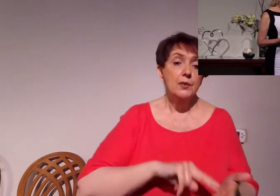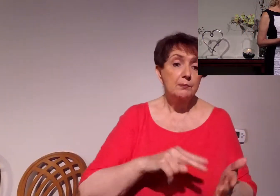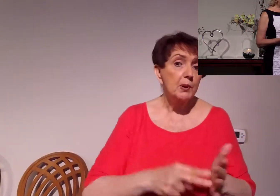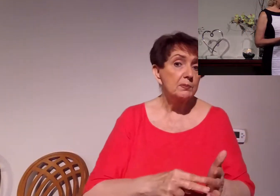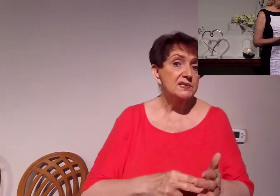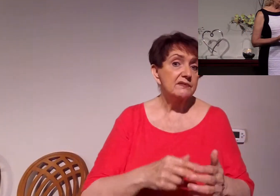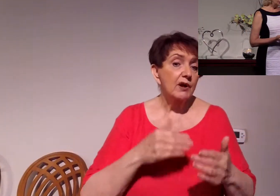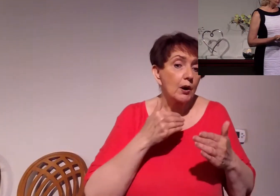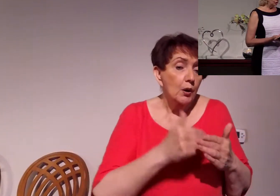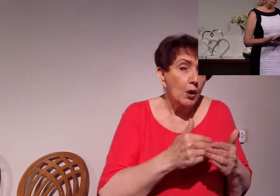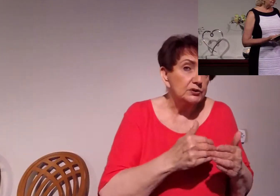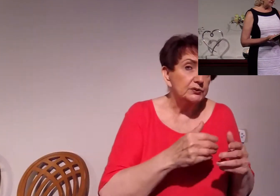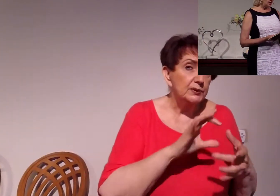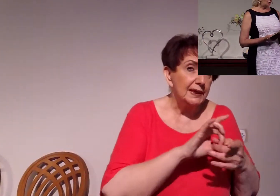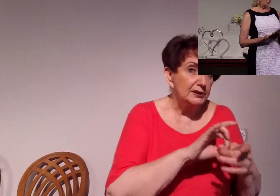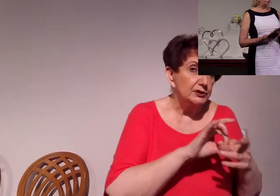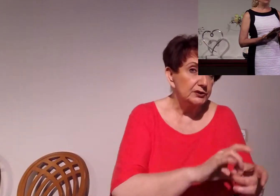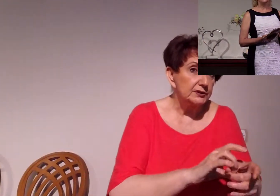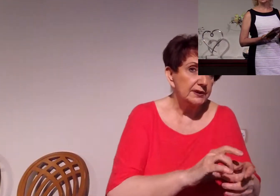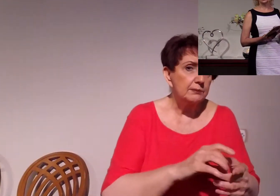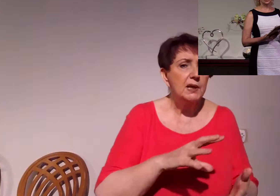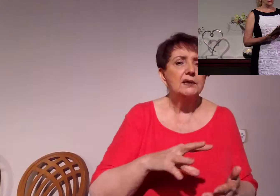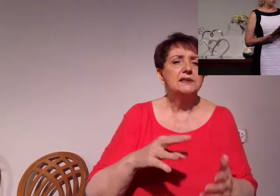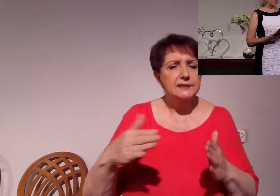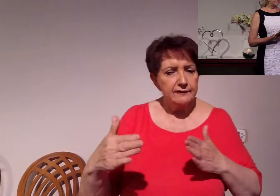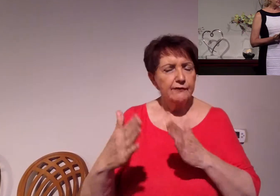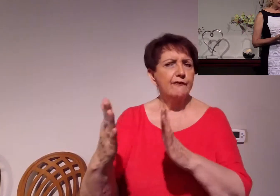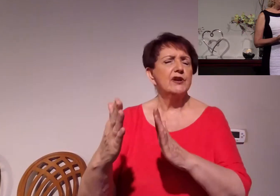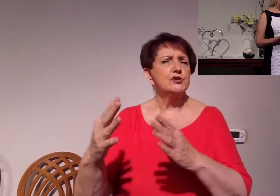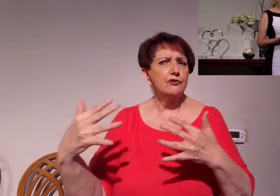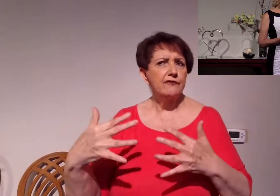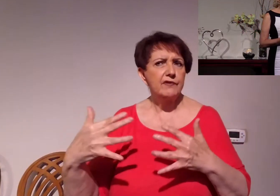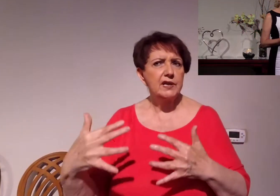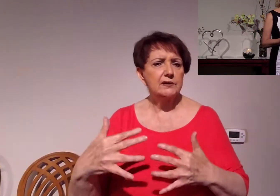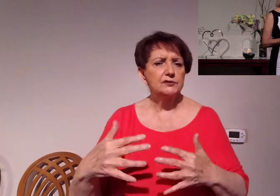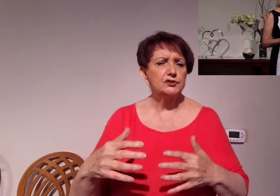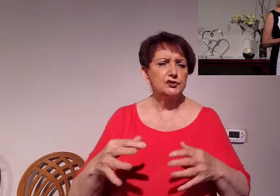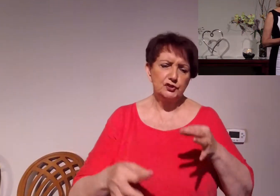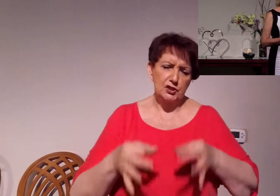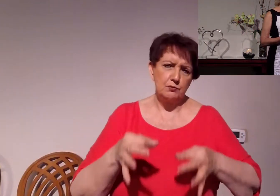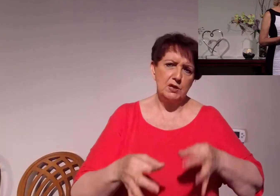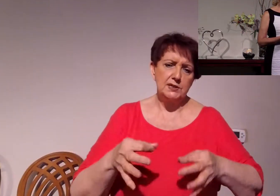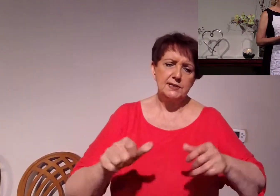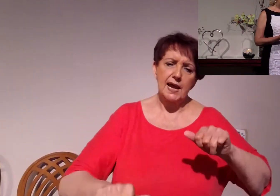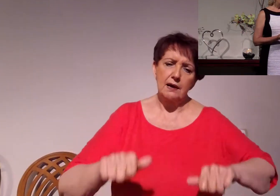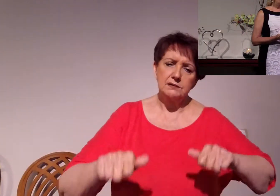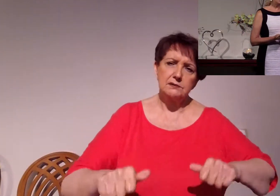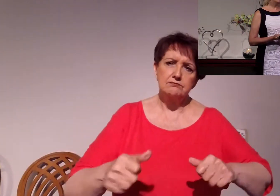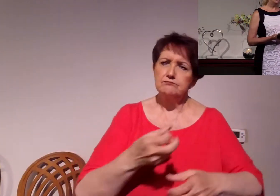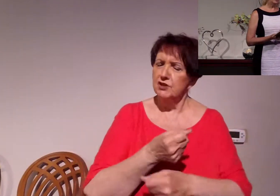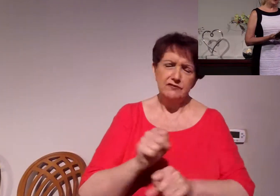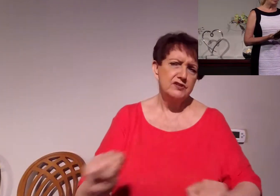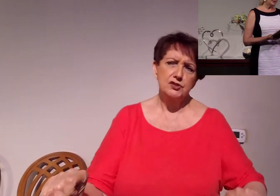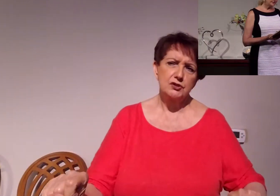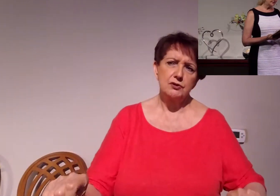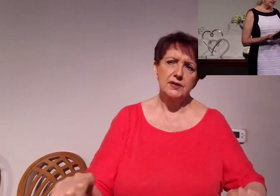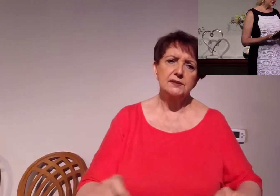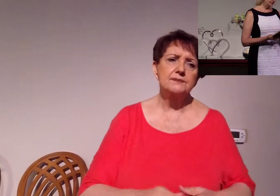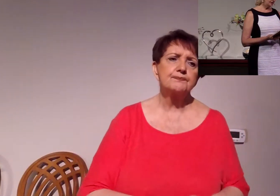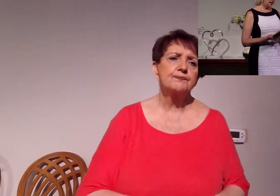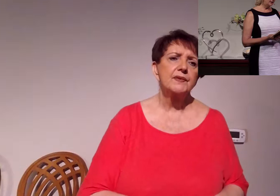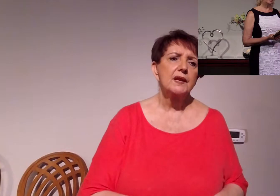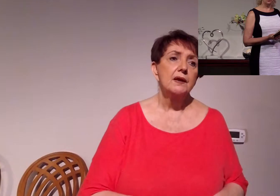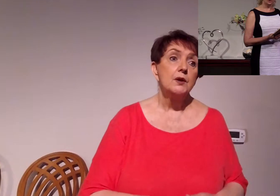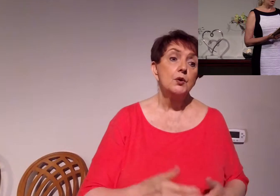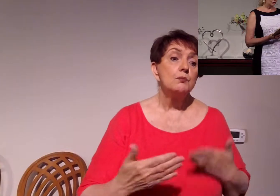intimate relationship is to help us to learn to face our own fears, judgments, doubts, and insecurities. While we may be